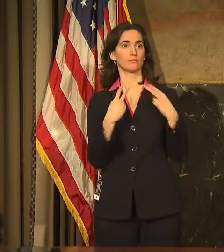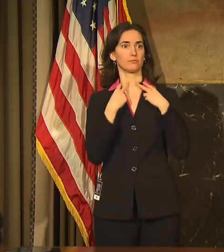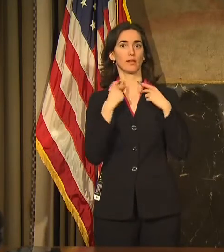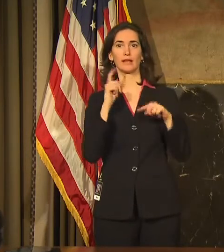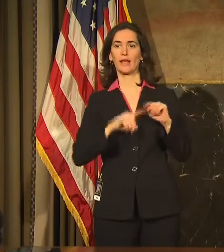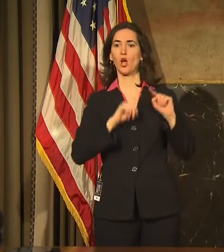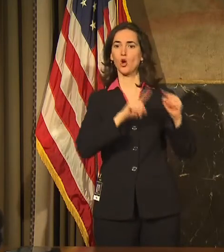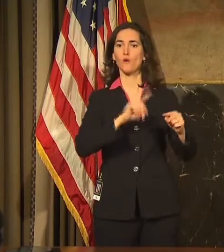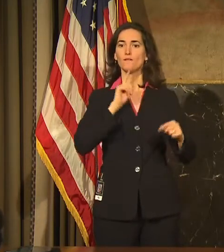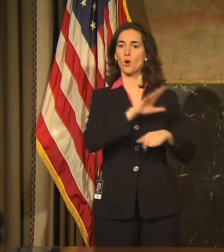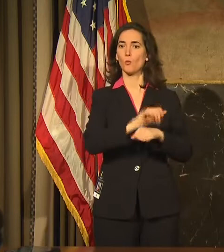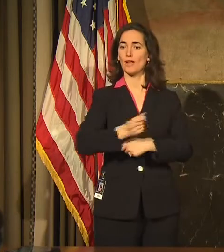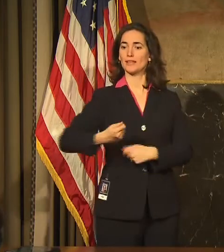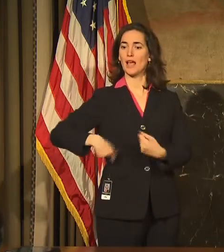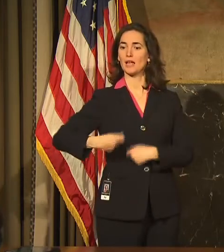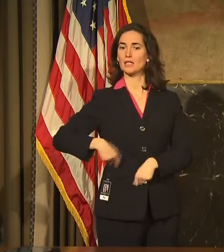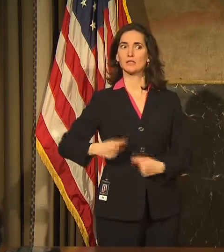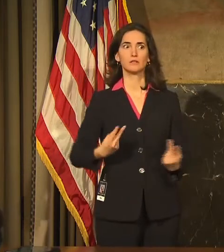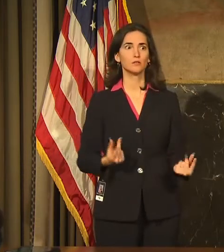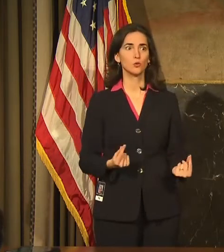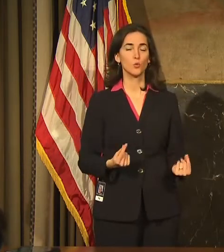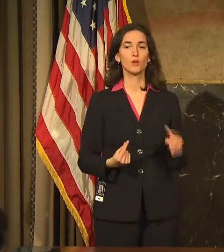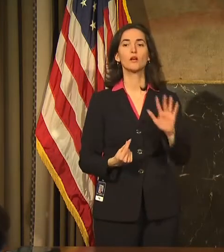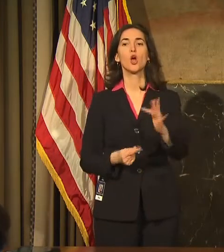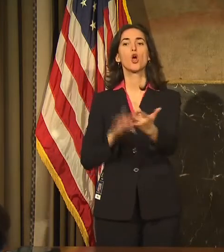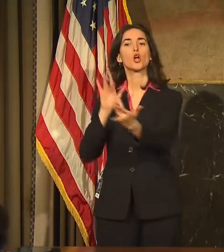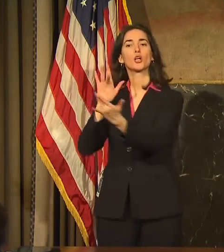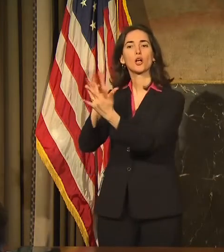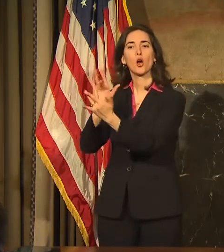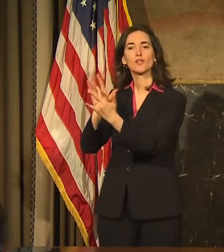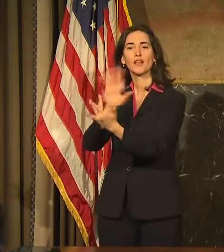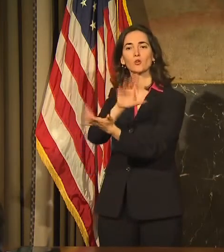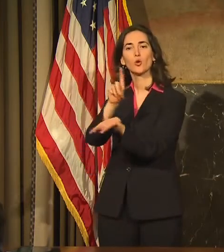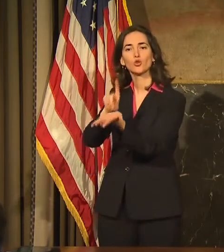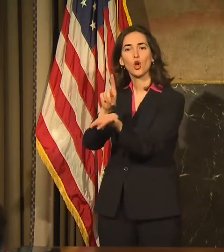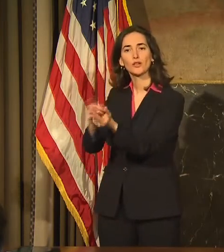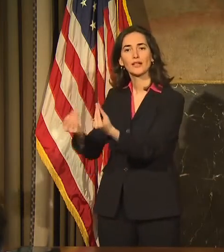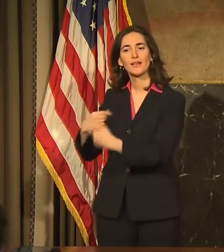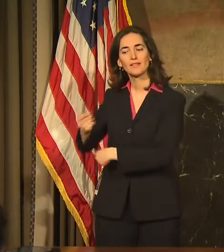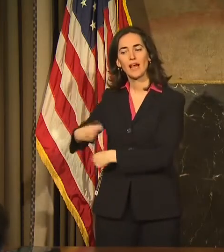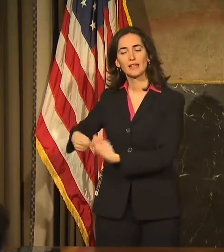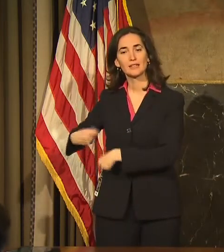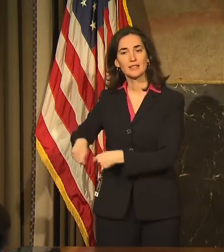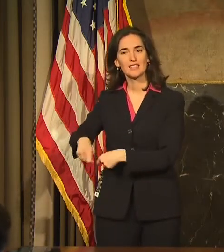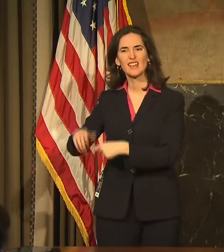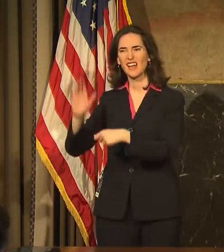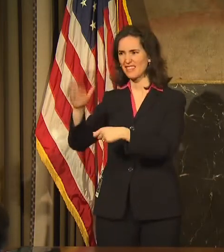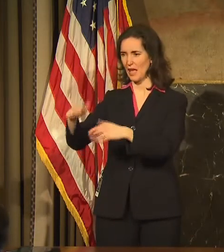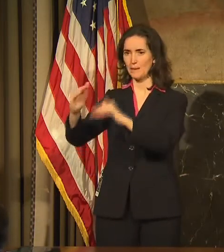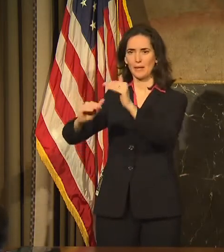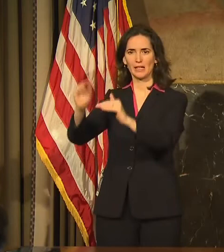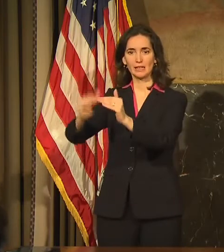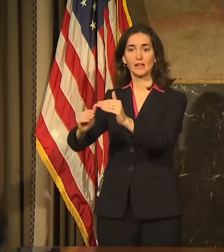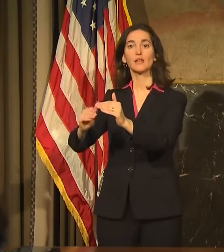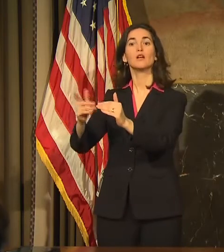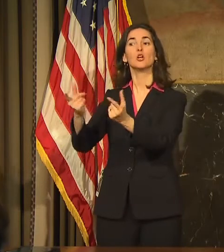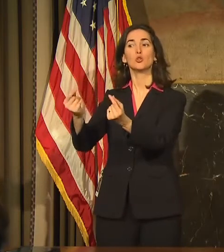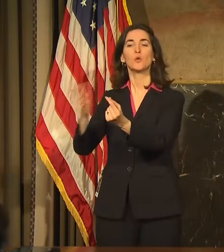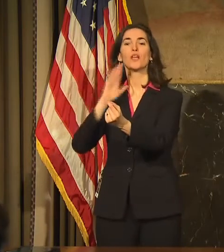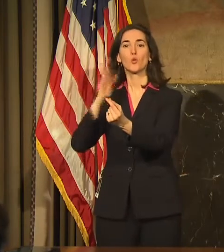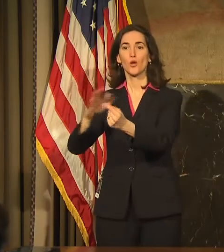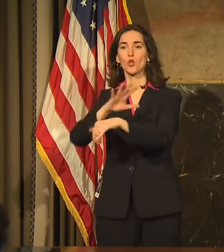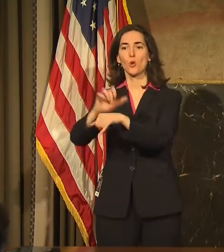of the weather. Please communicate with your dialysis provider. This is the place where you receive dialysis. They will reschedule